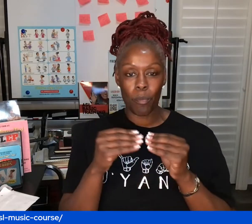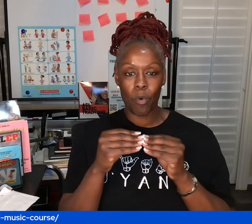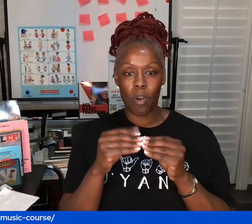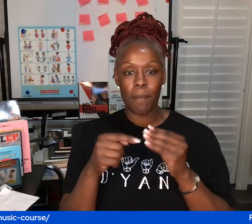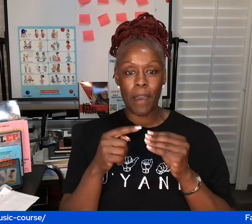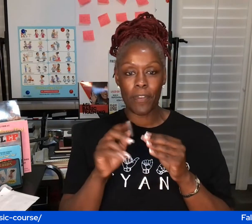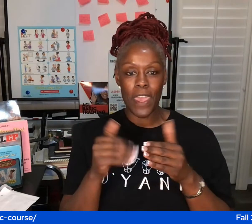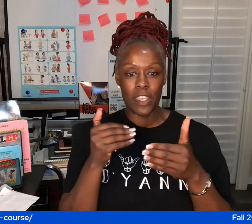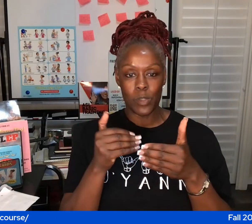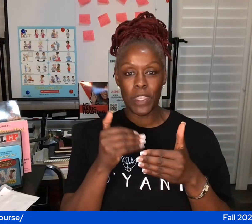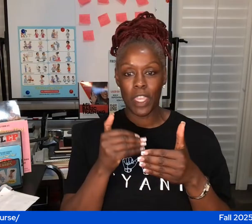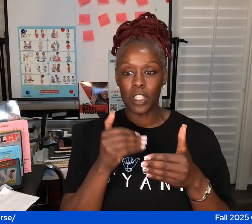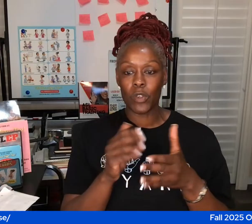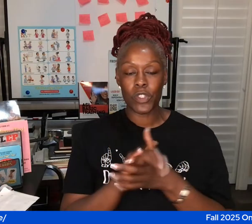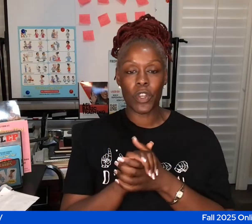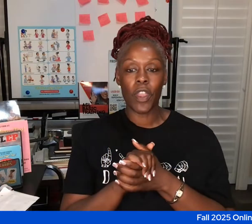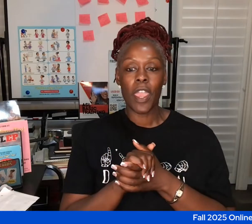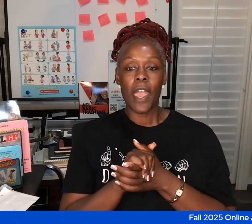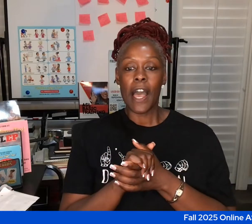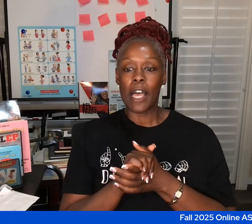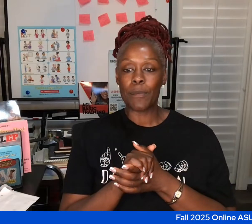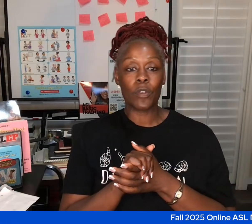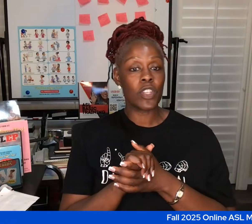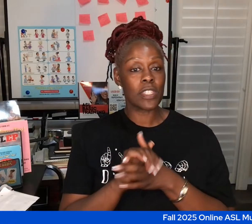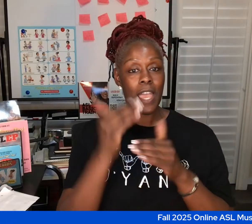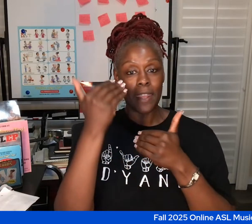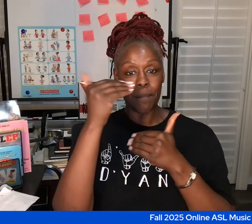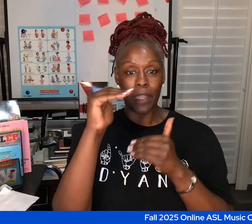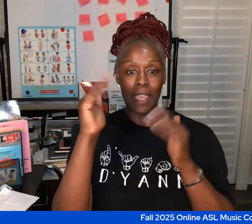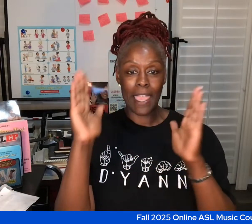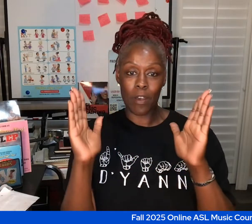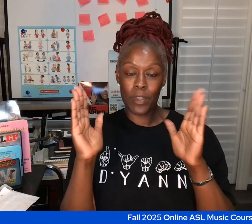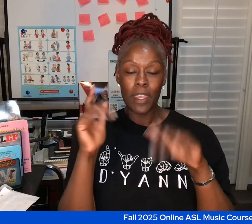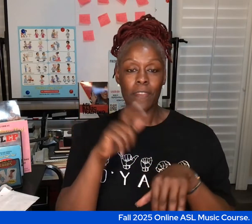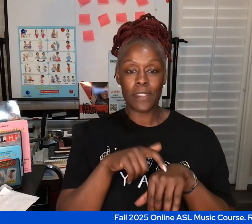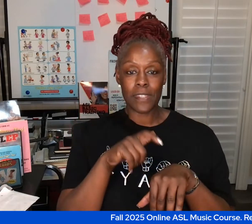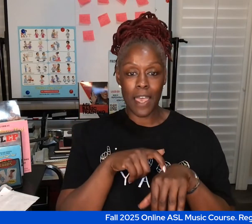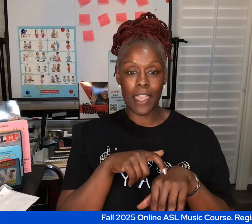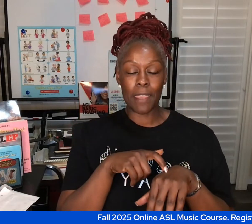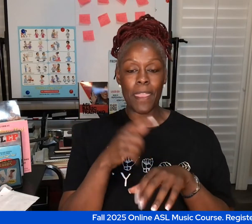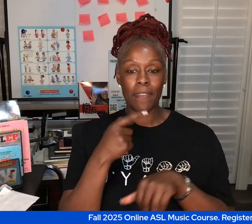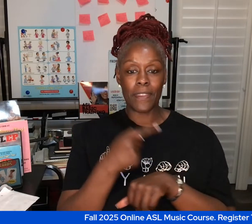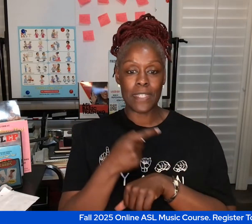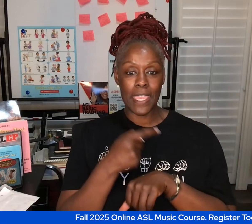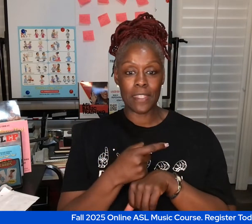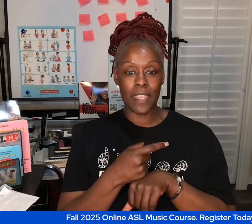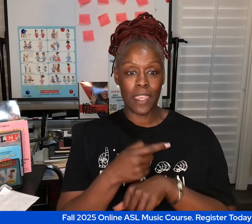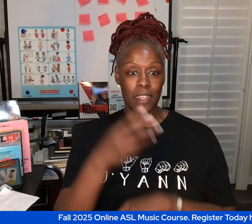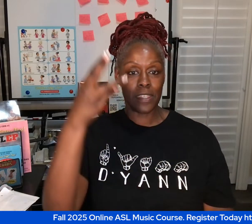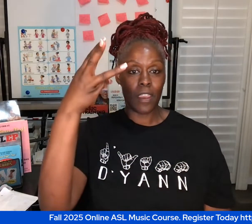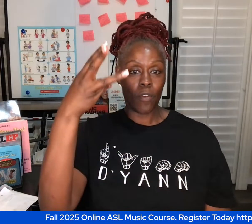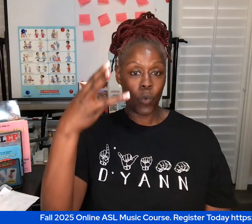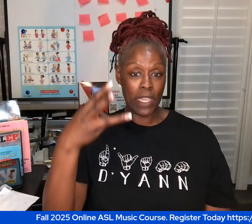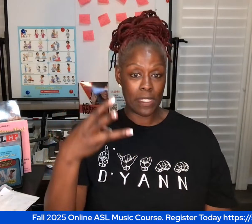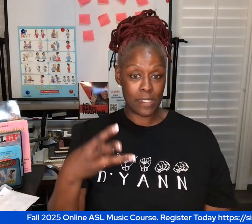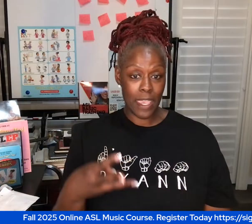more about that as we get closer. So just kind of block out the time and the dates, and it's